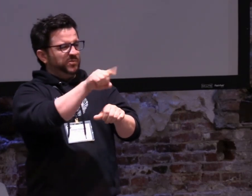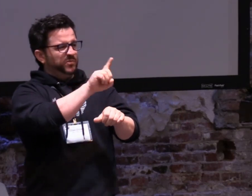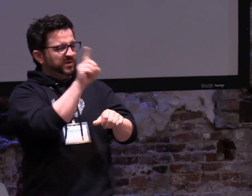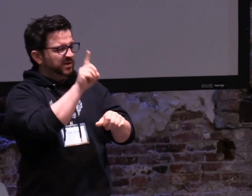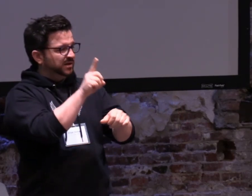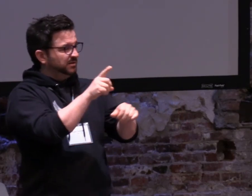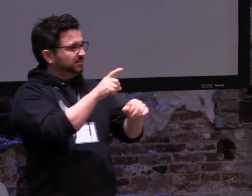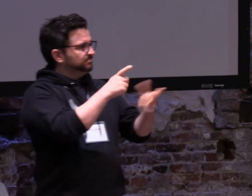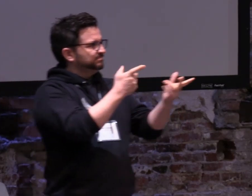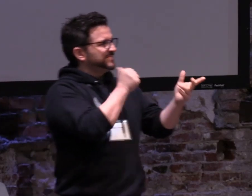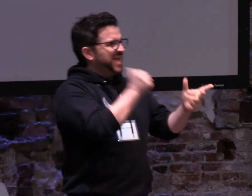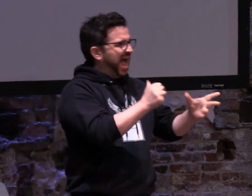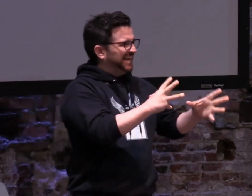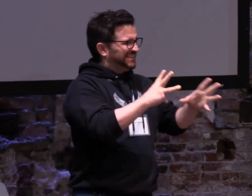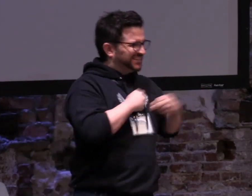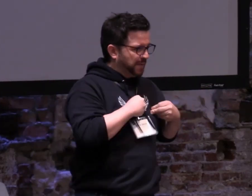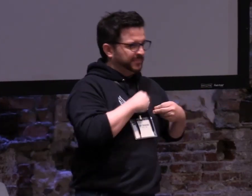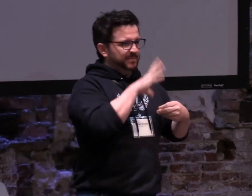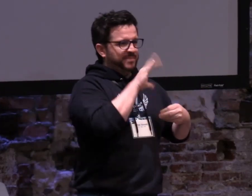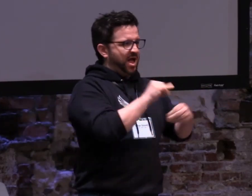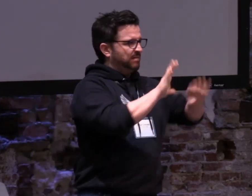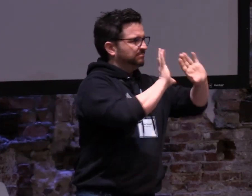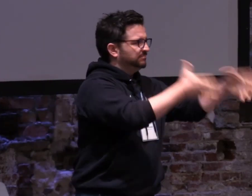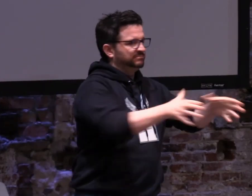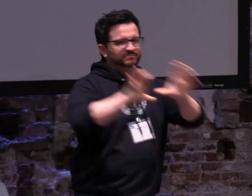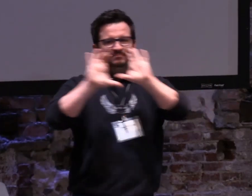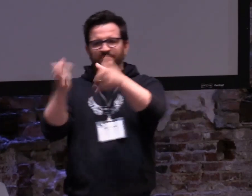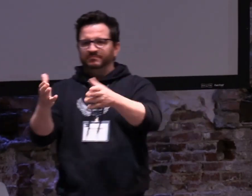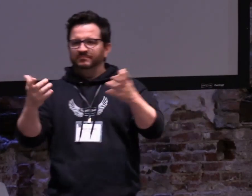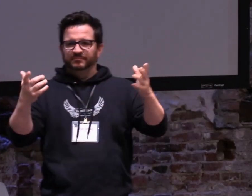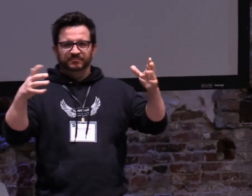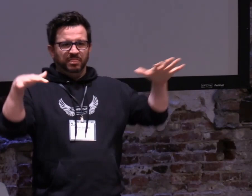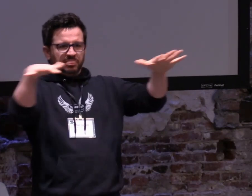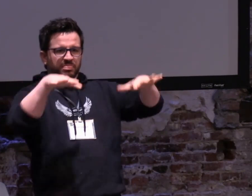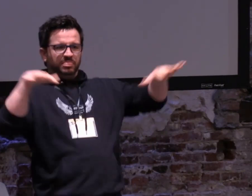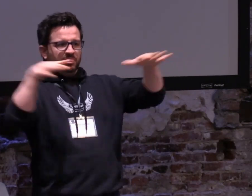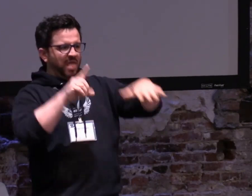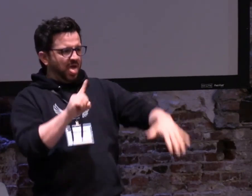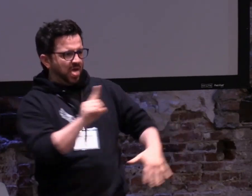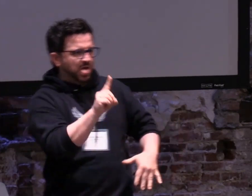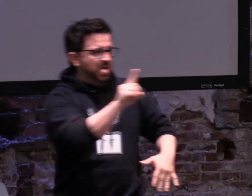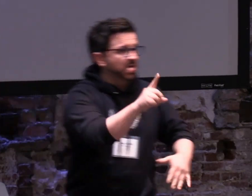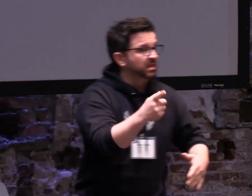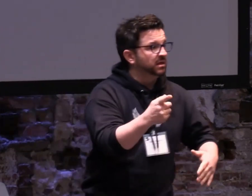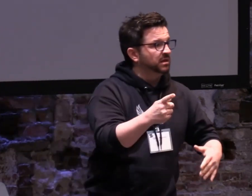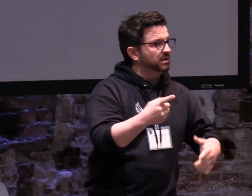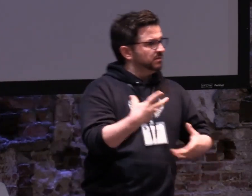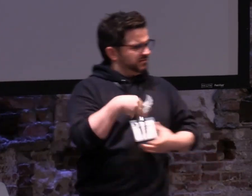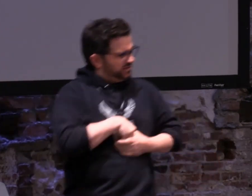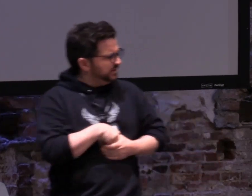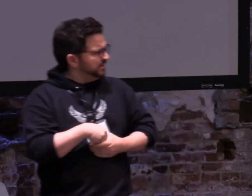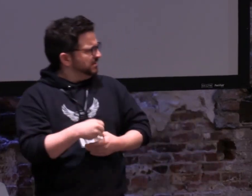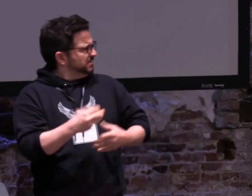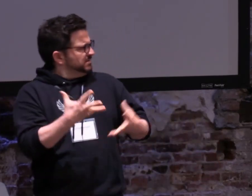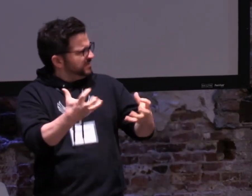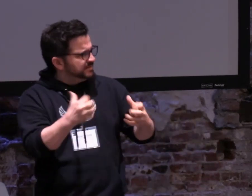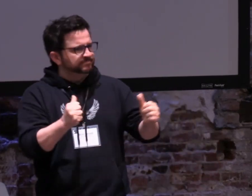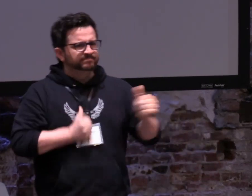odd spaces, you might say. Spaces in which I was not necessarily accepted by either group, in that I had